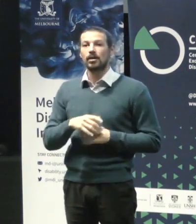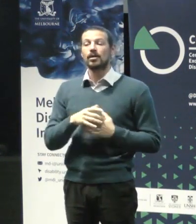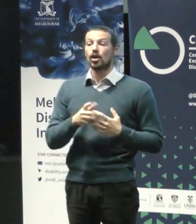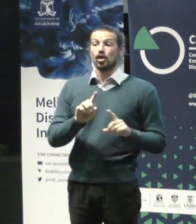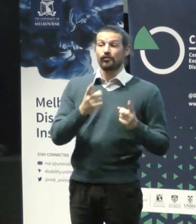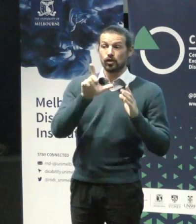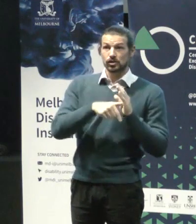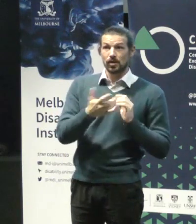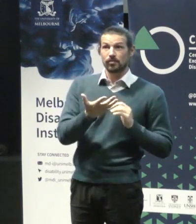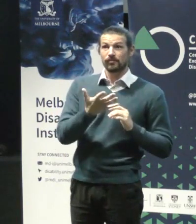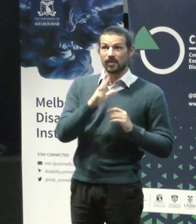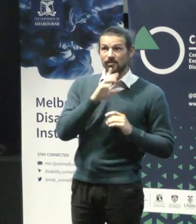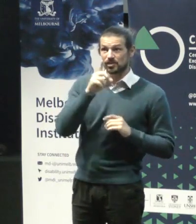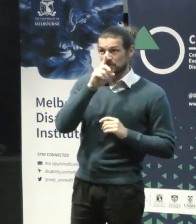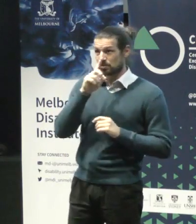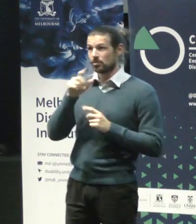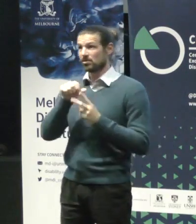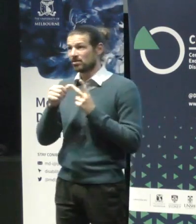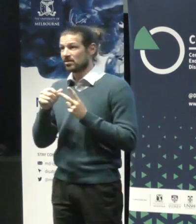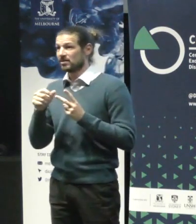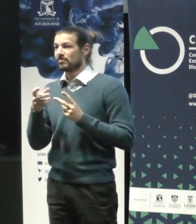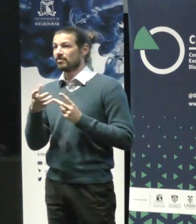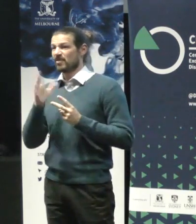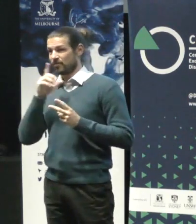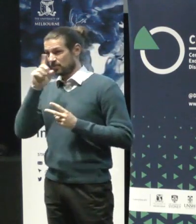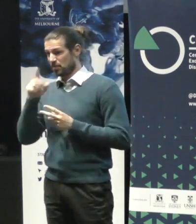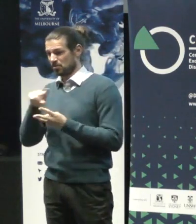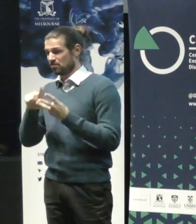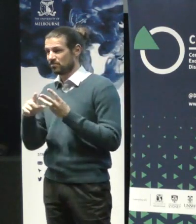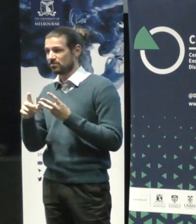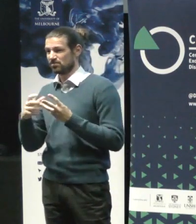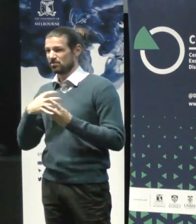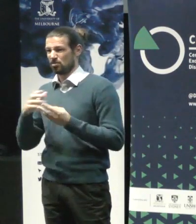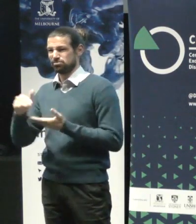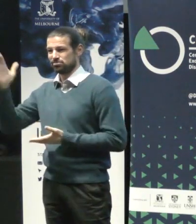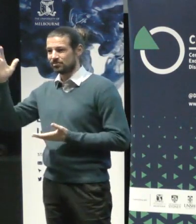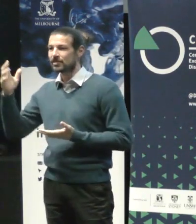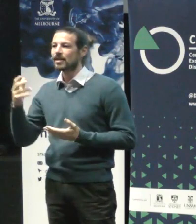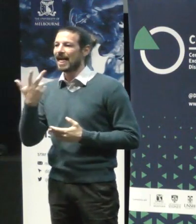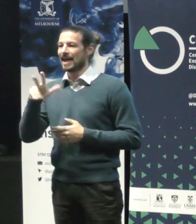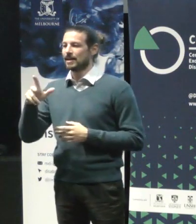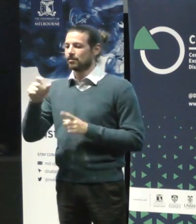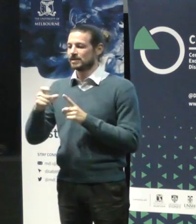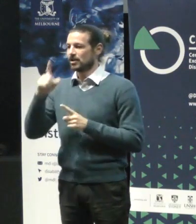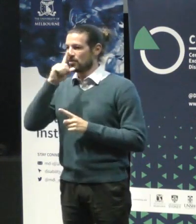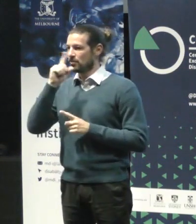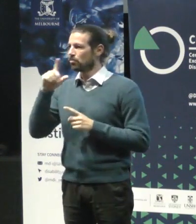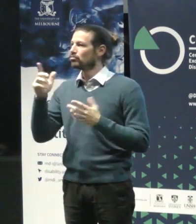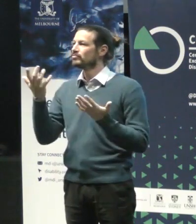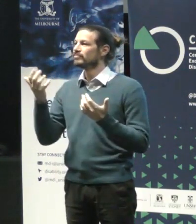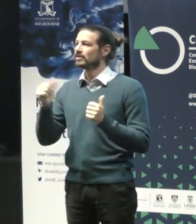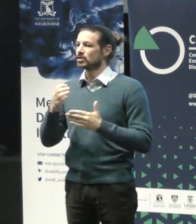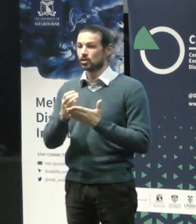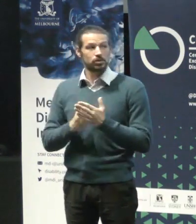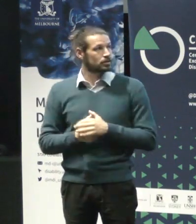people do it, 450 do it the second time, 80% of them completed the course. And this is who did it, acknowledged the Economic and